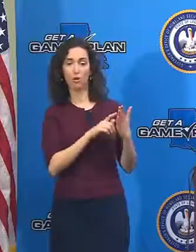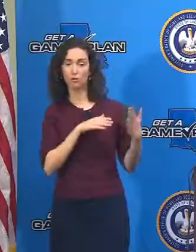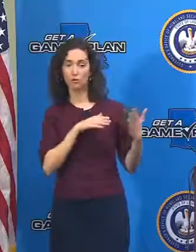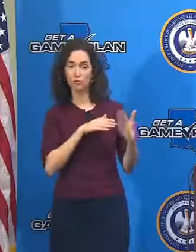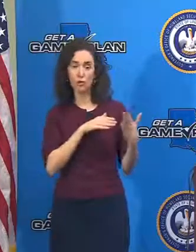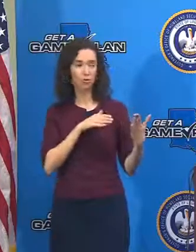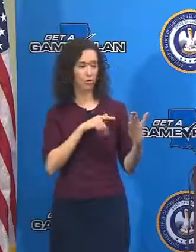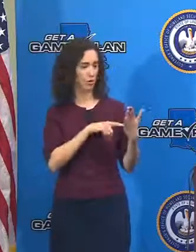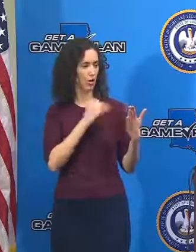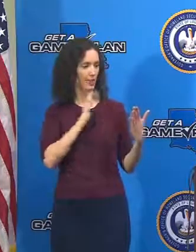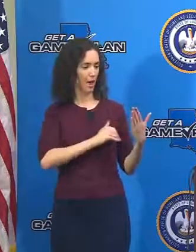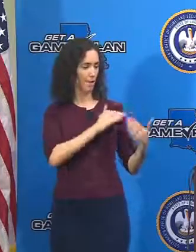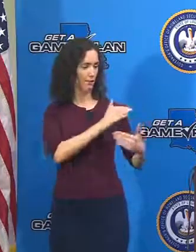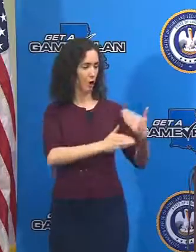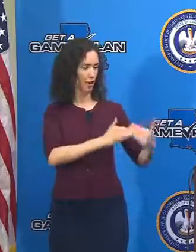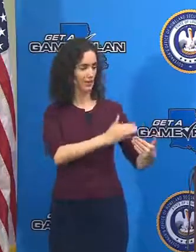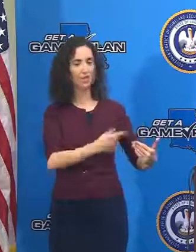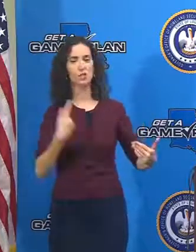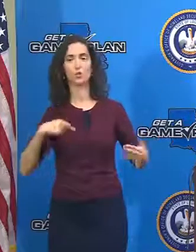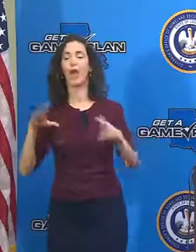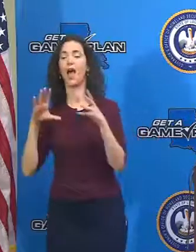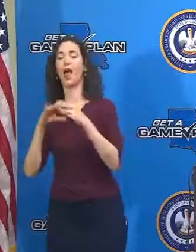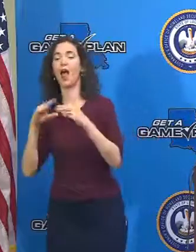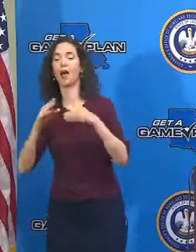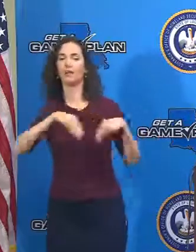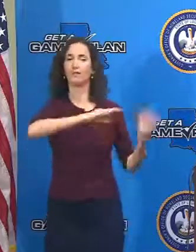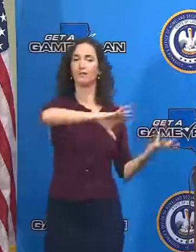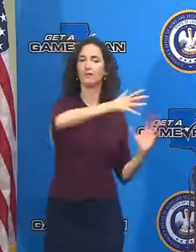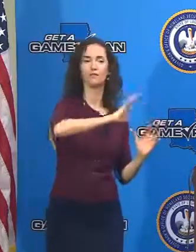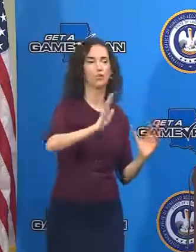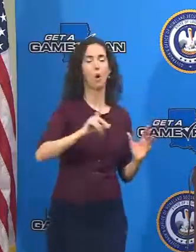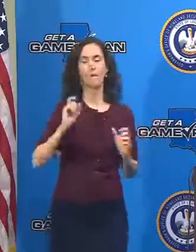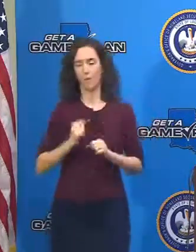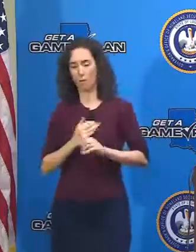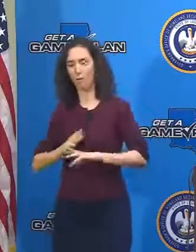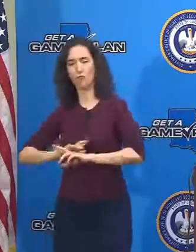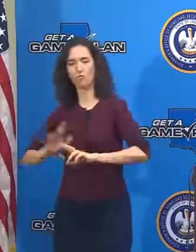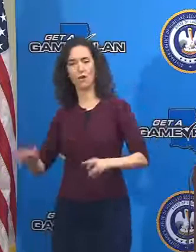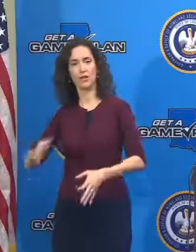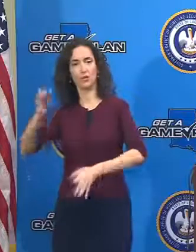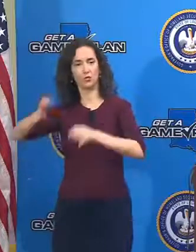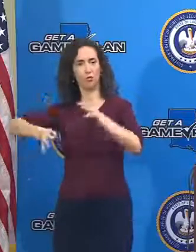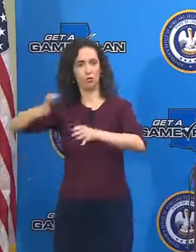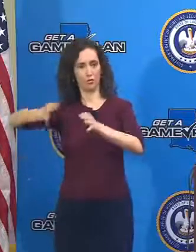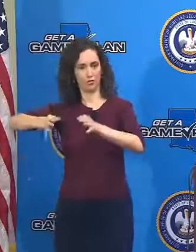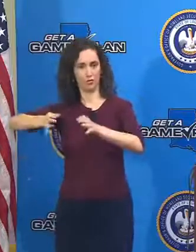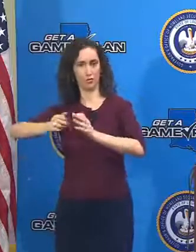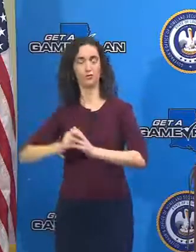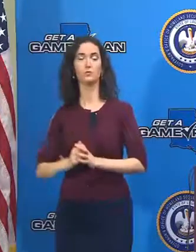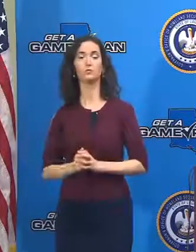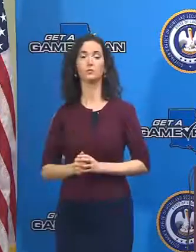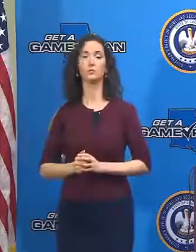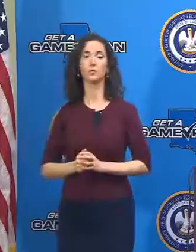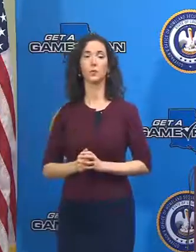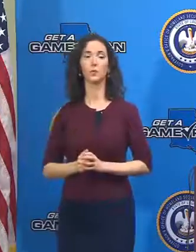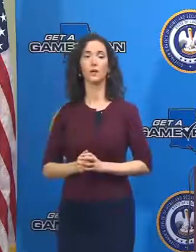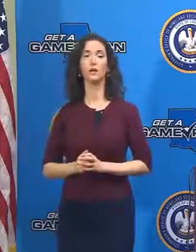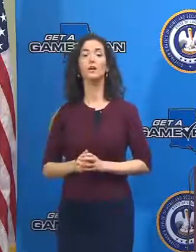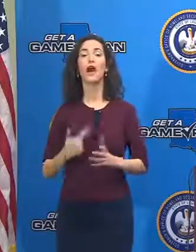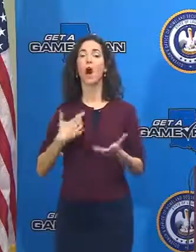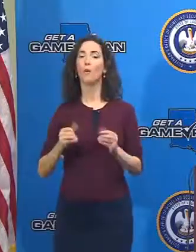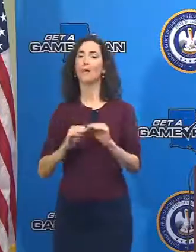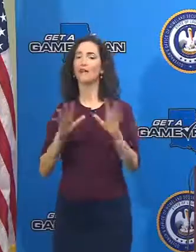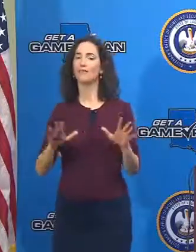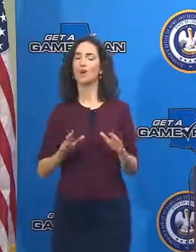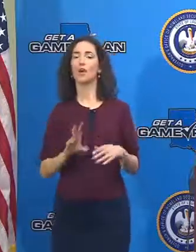danger the process of gearing up to present our case. I want to go ahead and clarify for y'all the 7 names of the